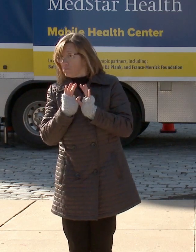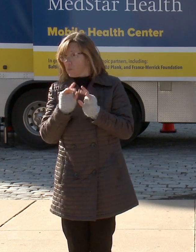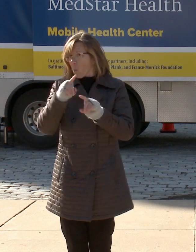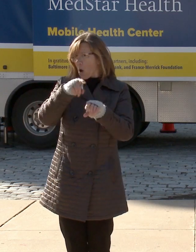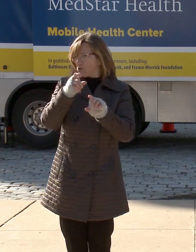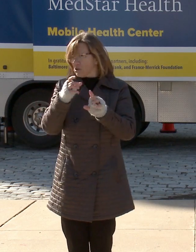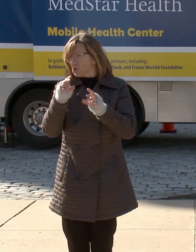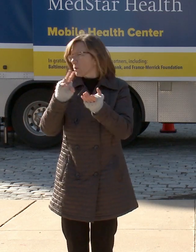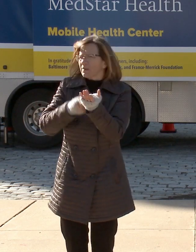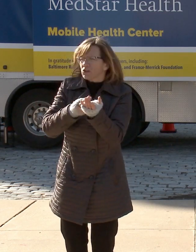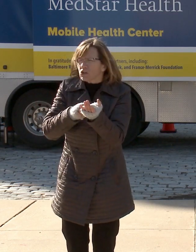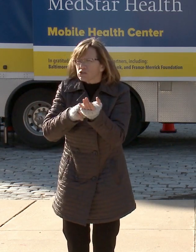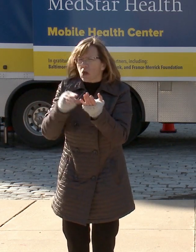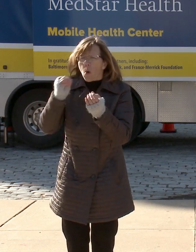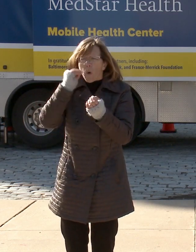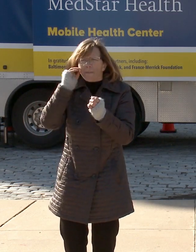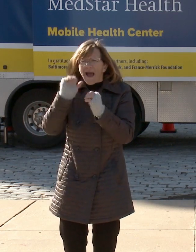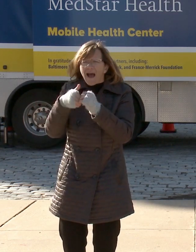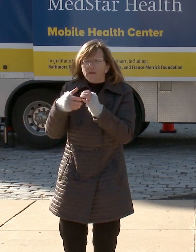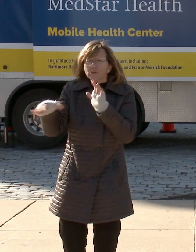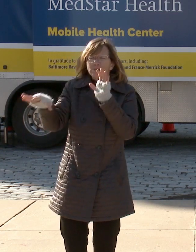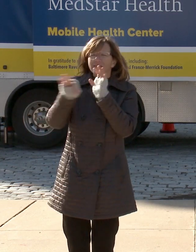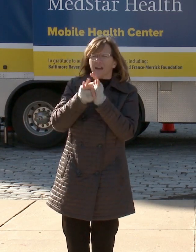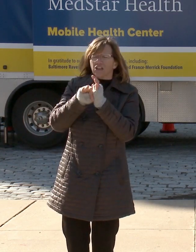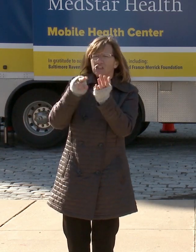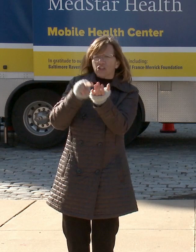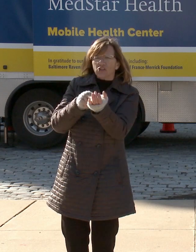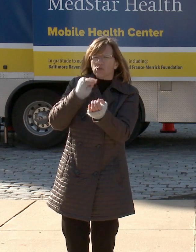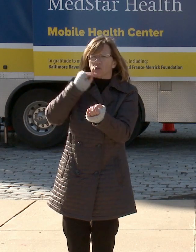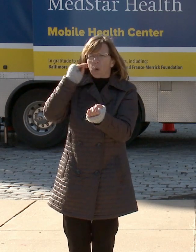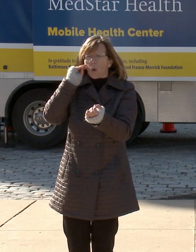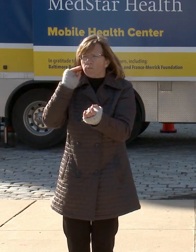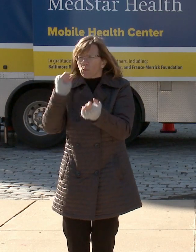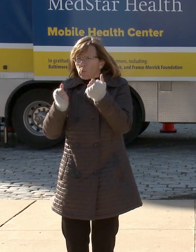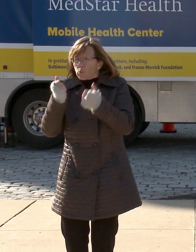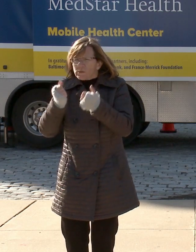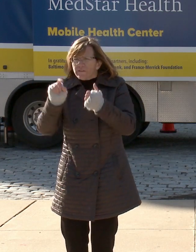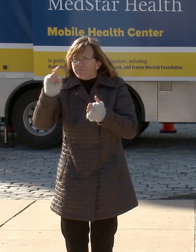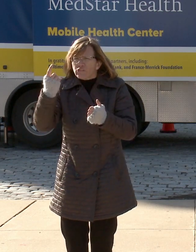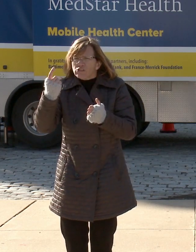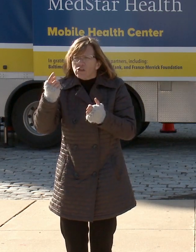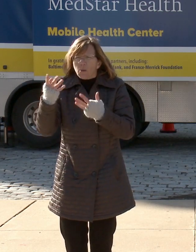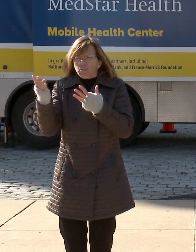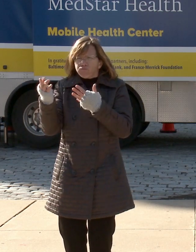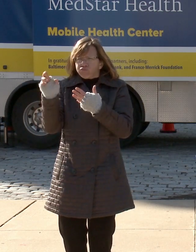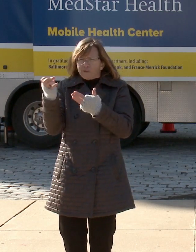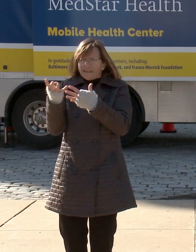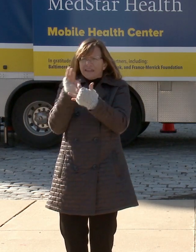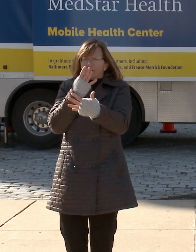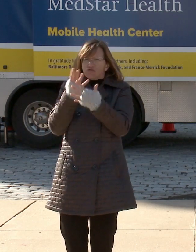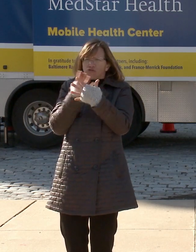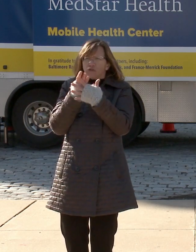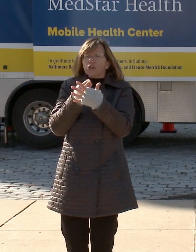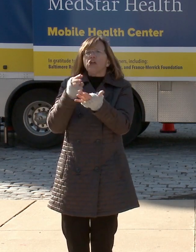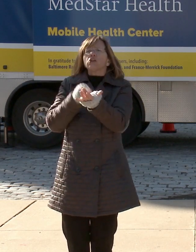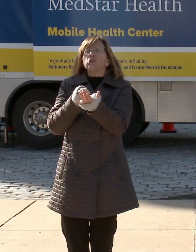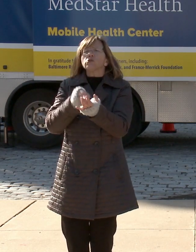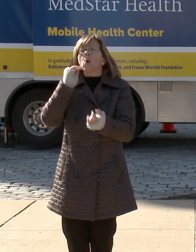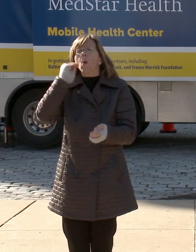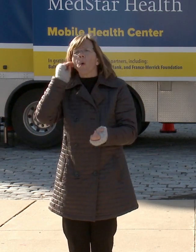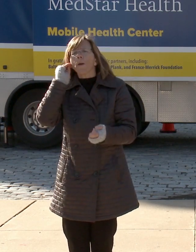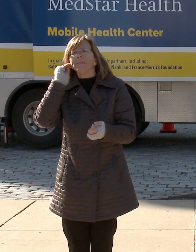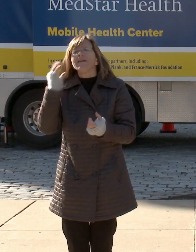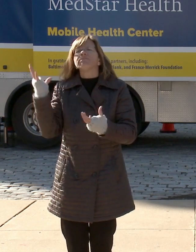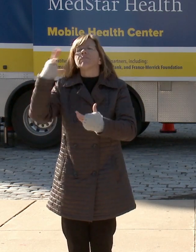are you selecting these that you're going to at the mobile unit? Have they already been pre-screened? So again, our nursing homes were part of the Federal Pharmacy